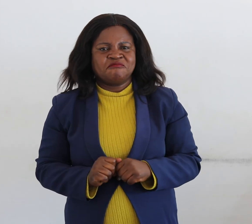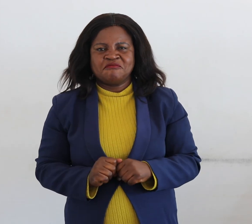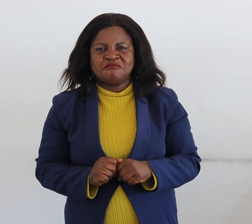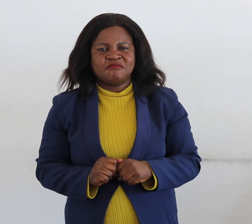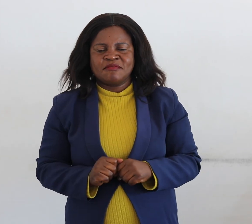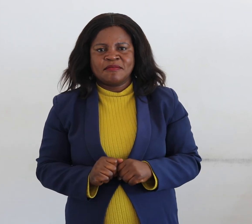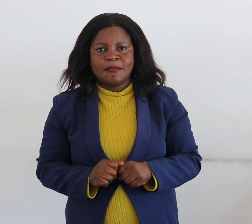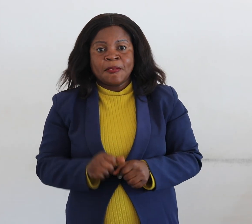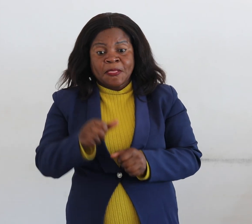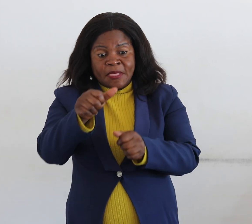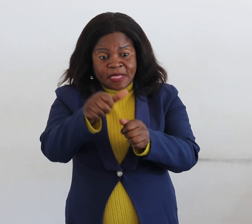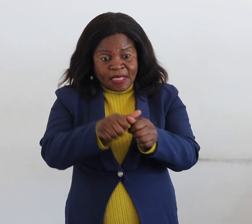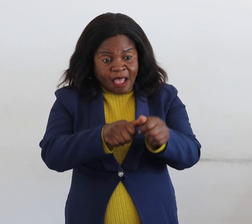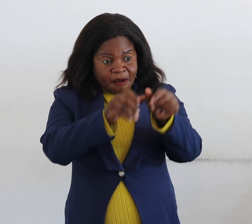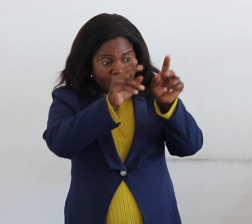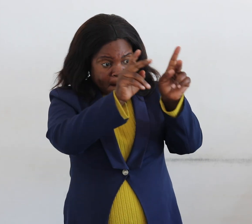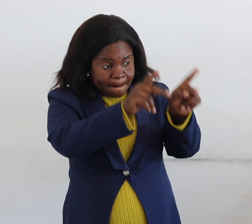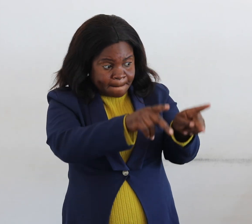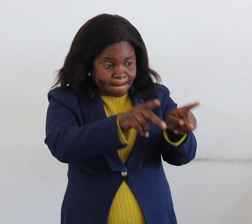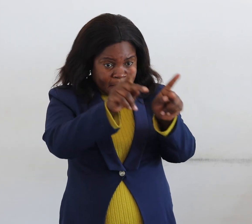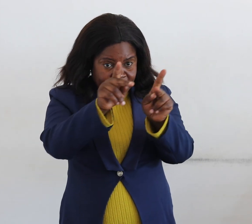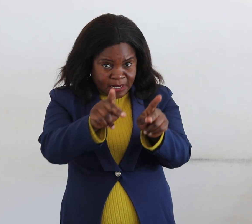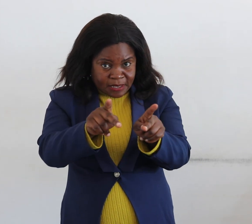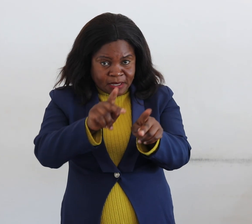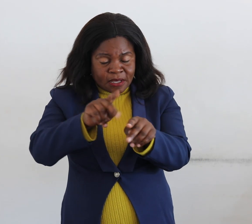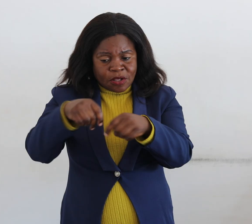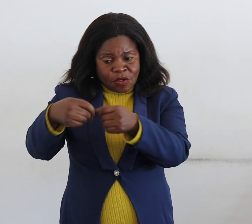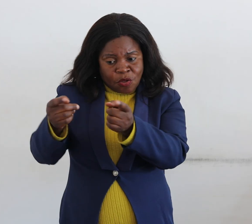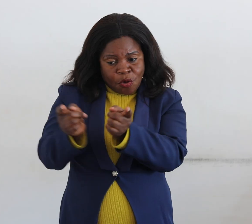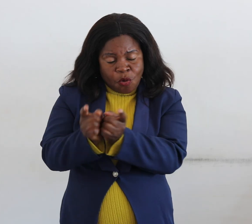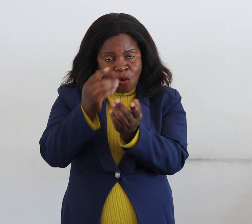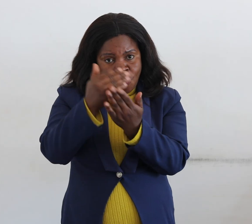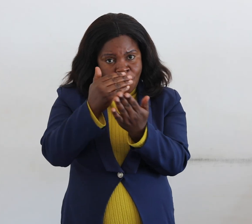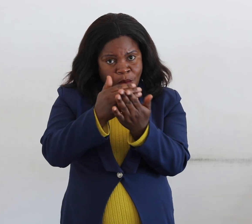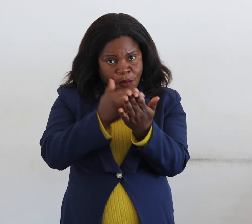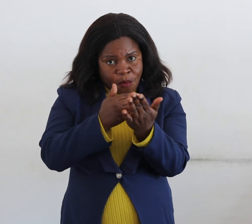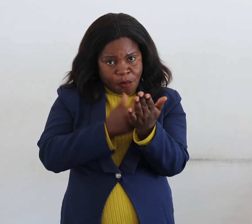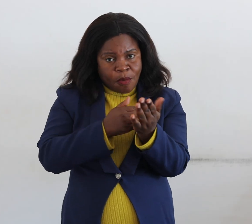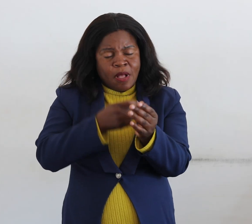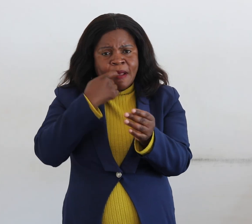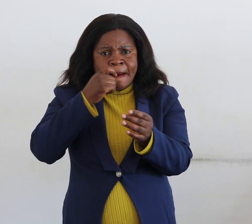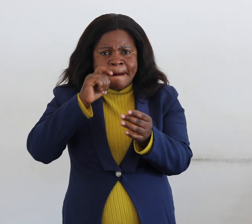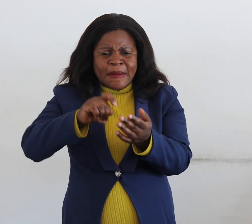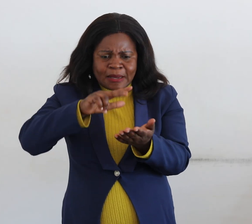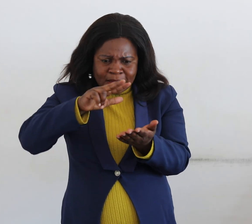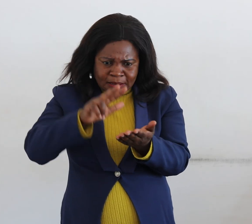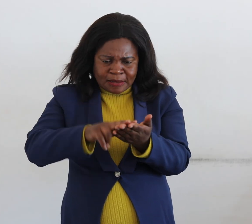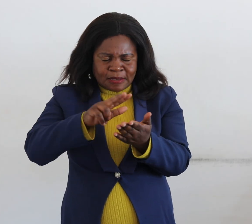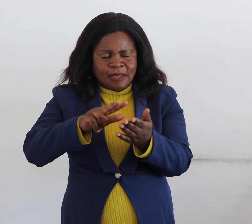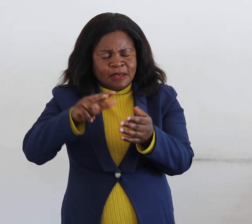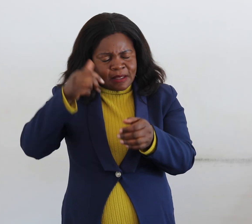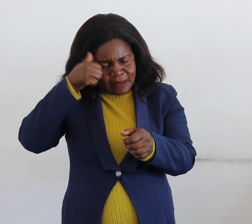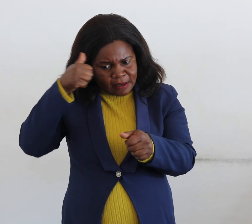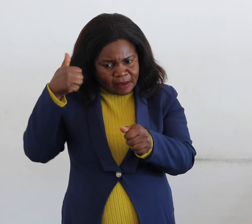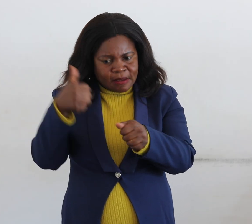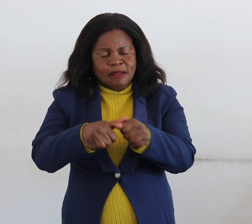Each candidate on the party list must also sign a consent form. This means